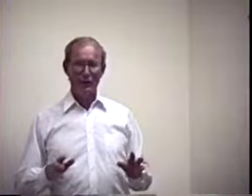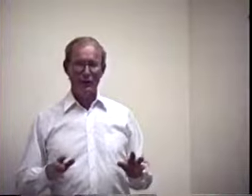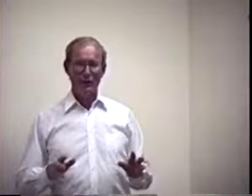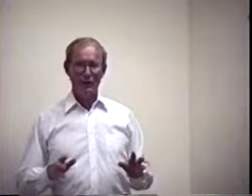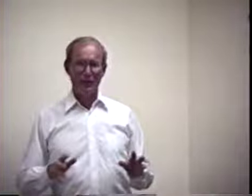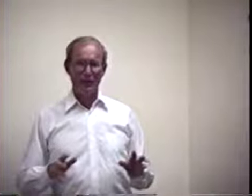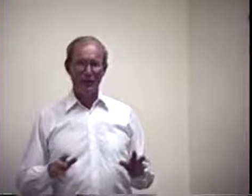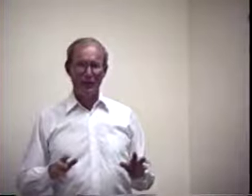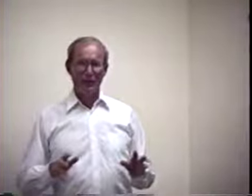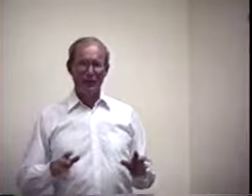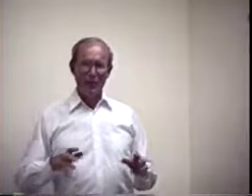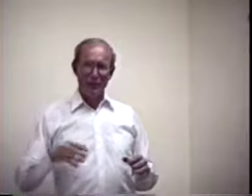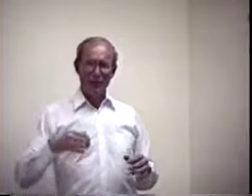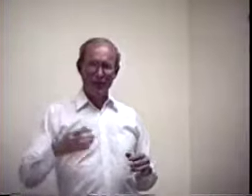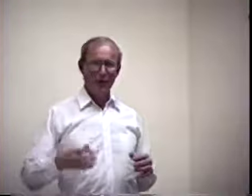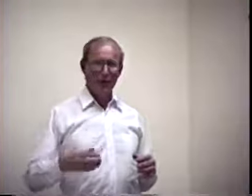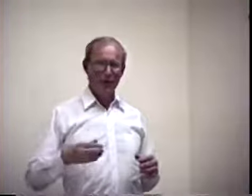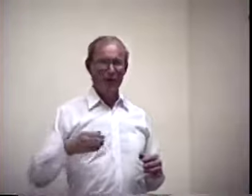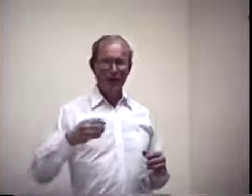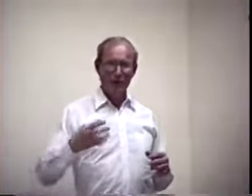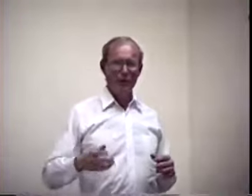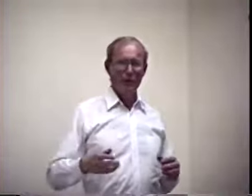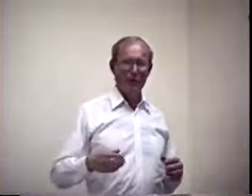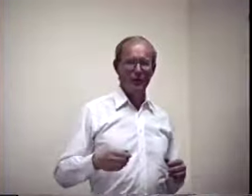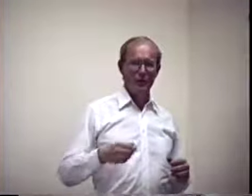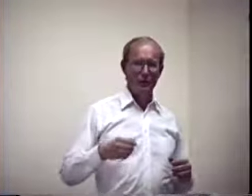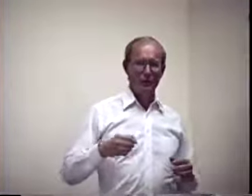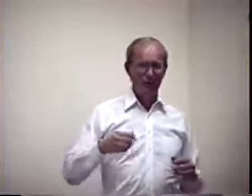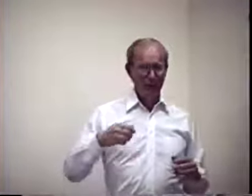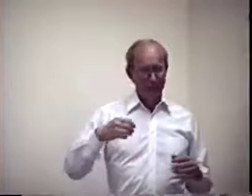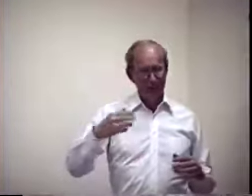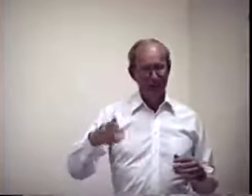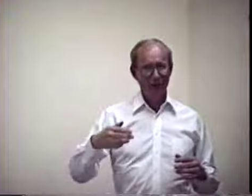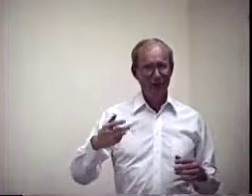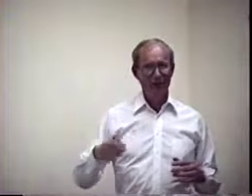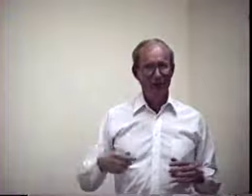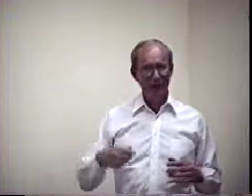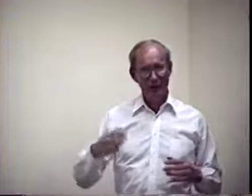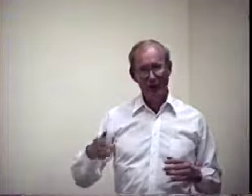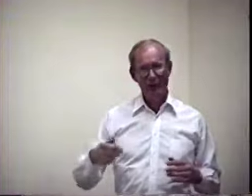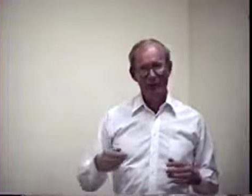not. But as time went on, 2 or 3 times down the road,